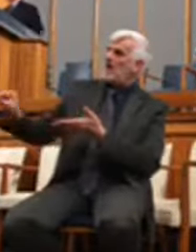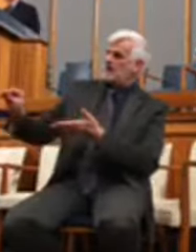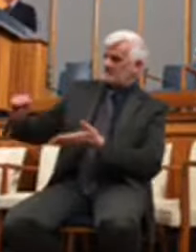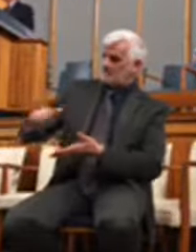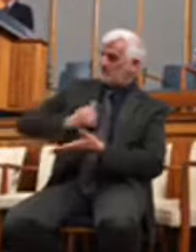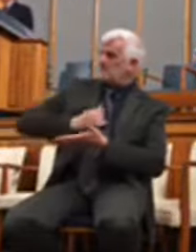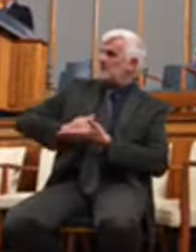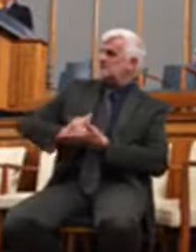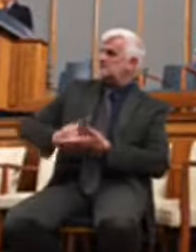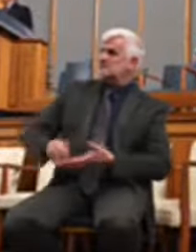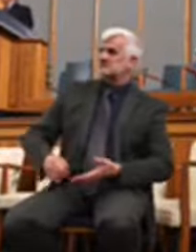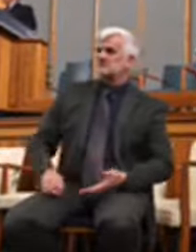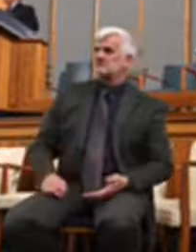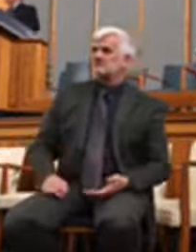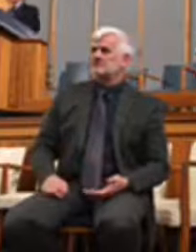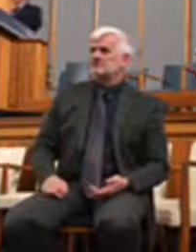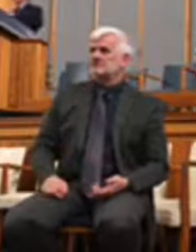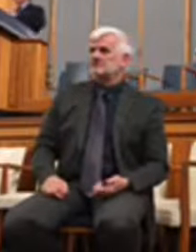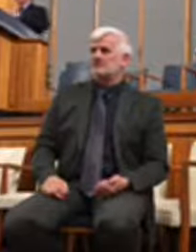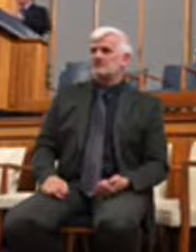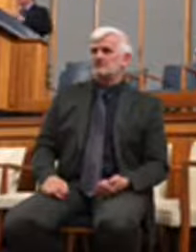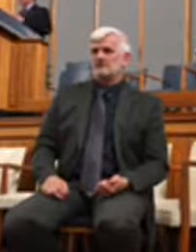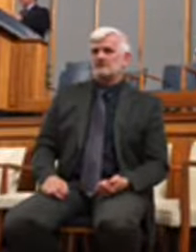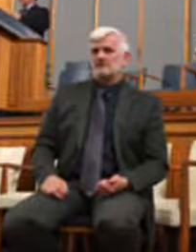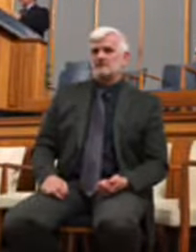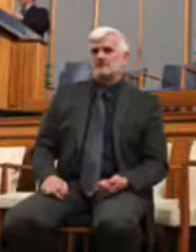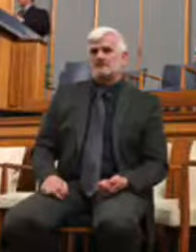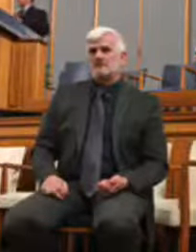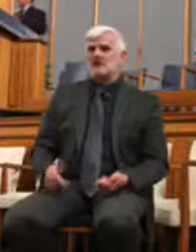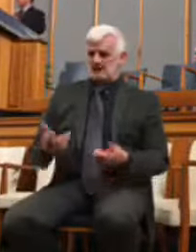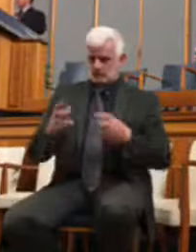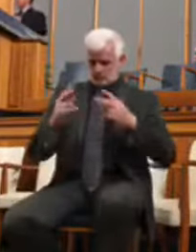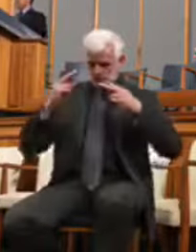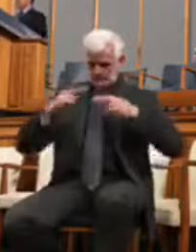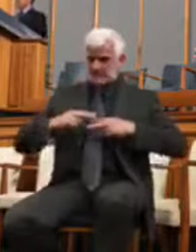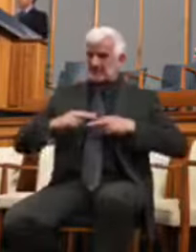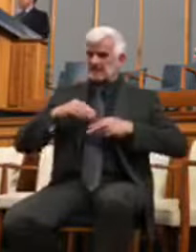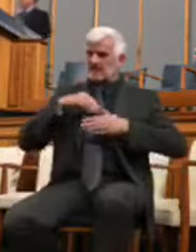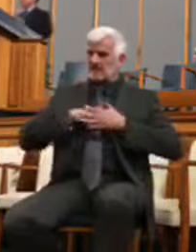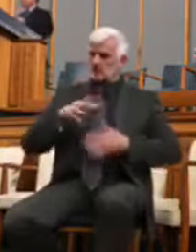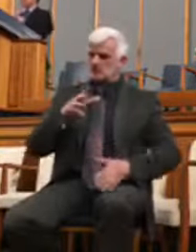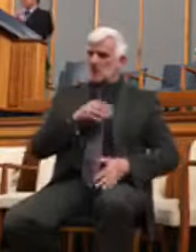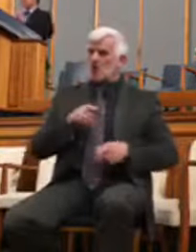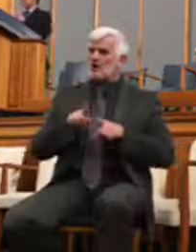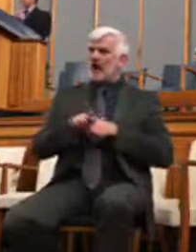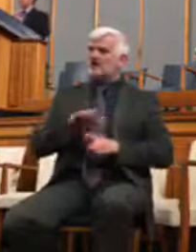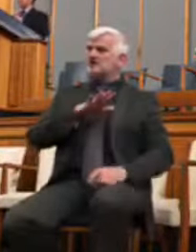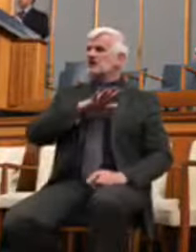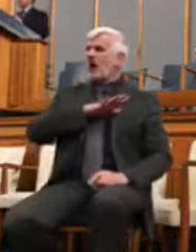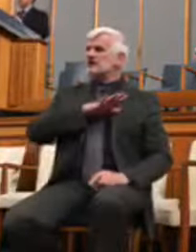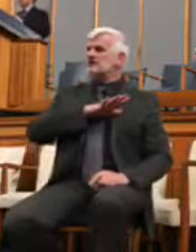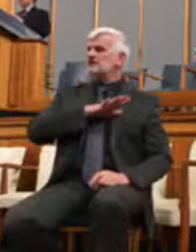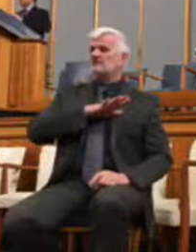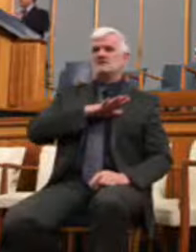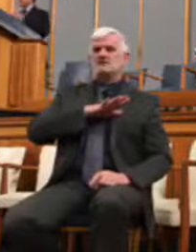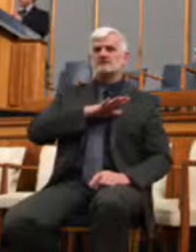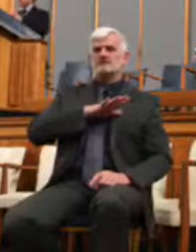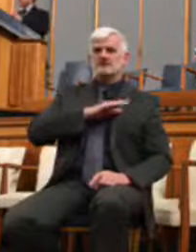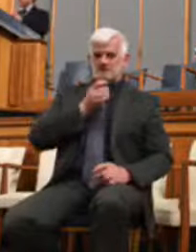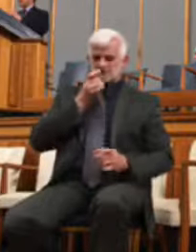see the weeds that are cluttering the garden of my soul. It is dirty there.